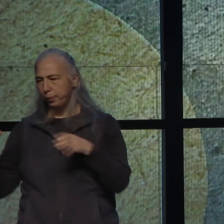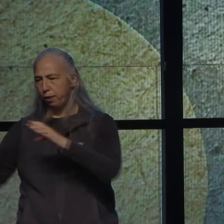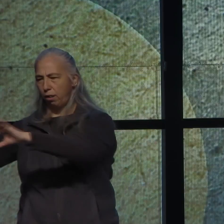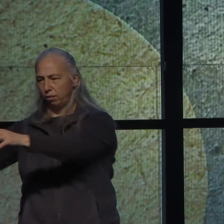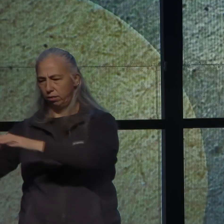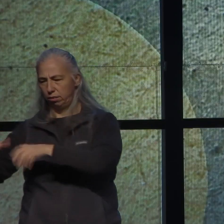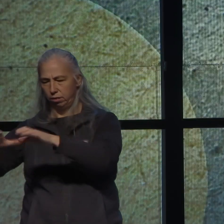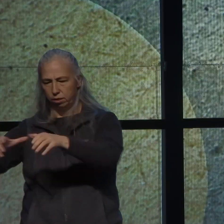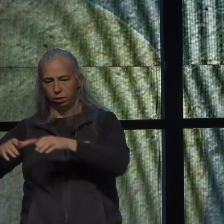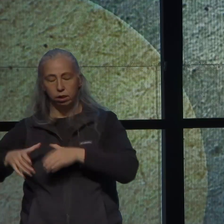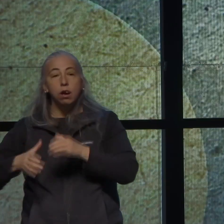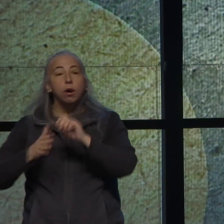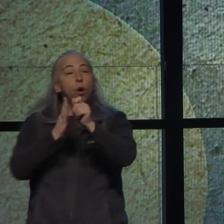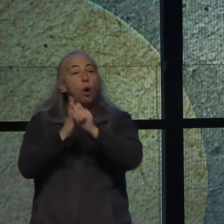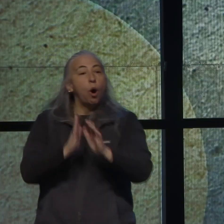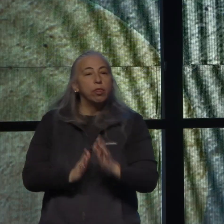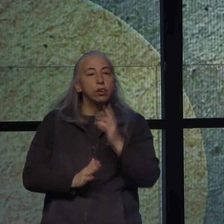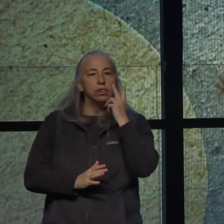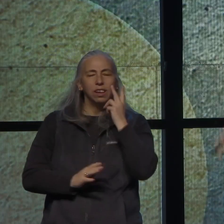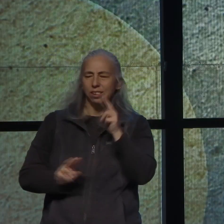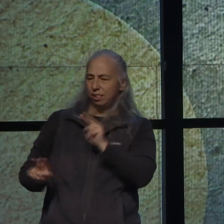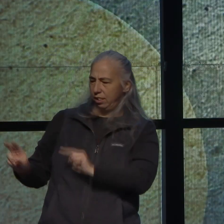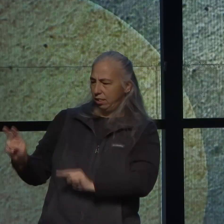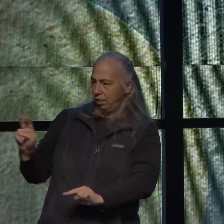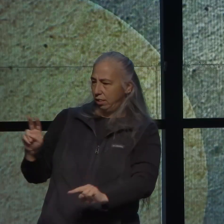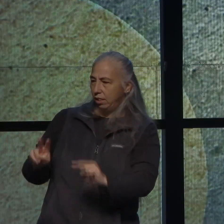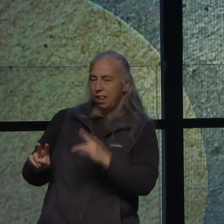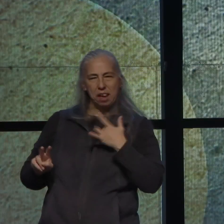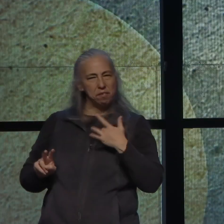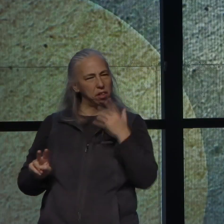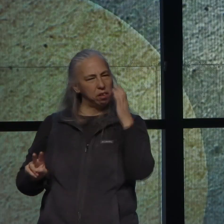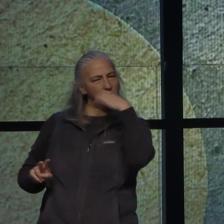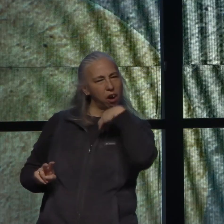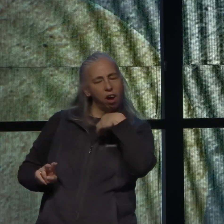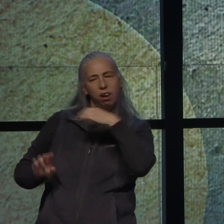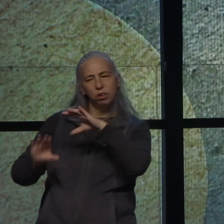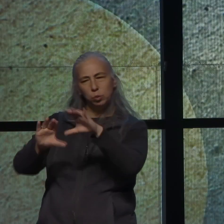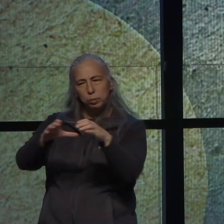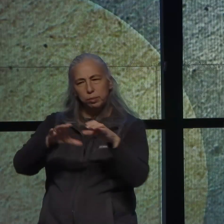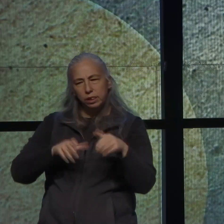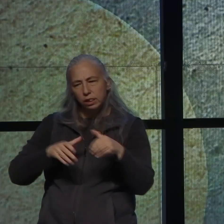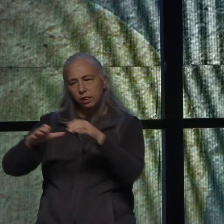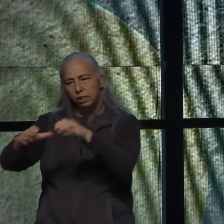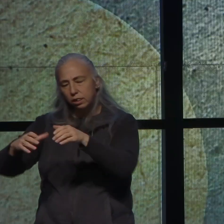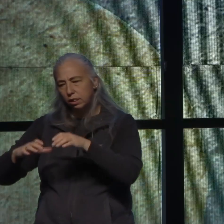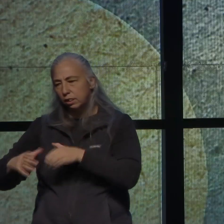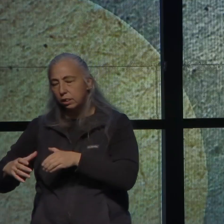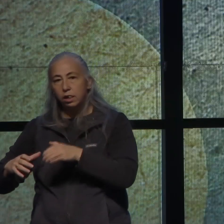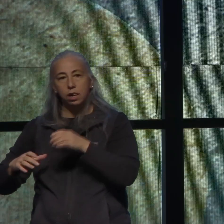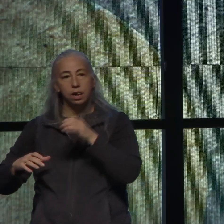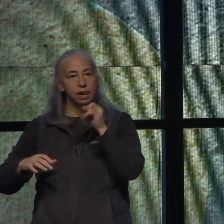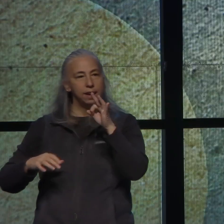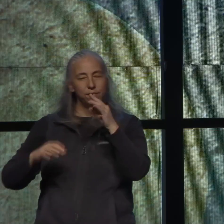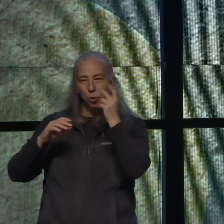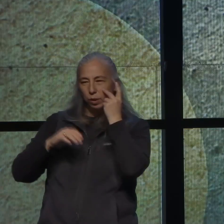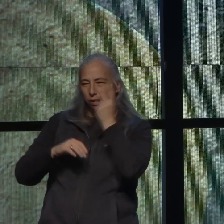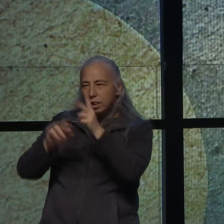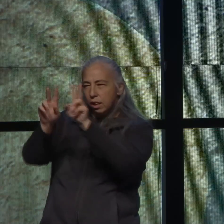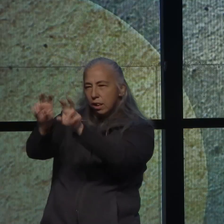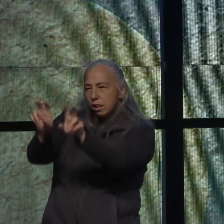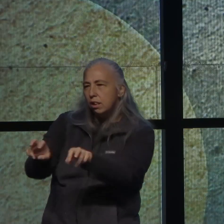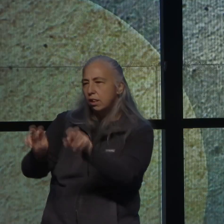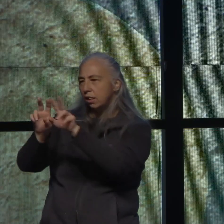like, and it felt like it was this very weird assemblage, but he says, as you take a closer look, the murkier things would